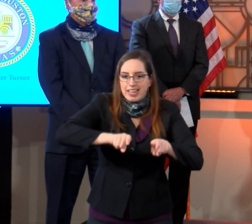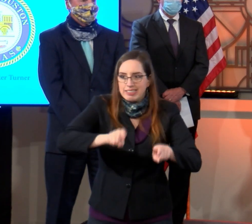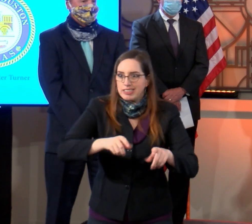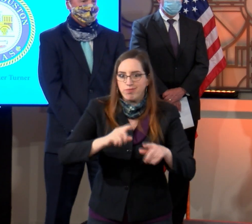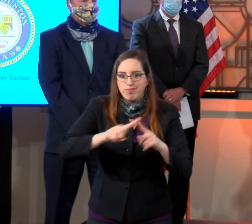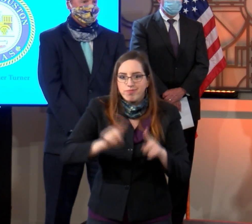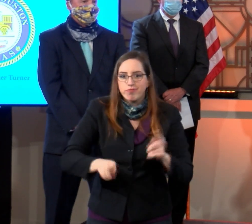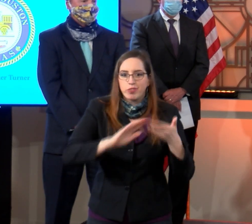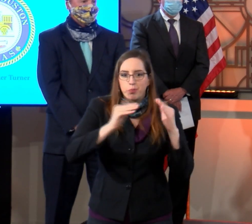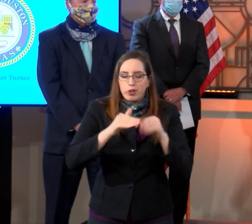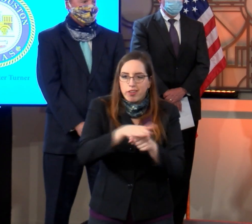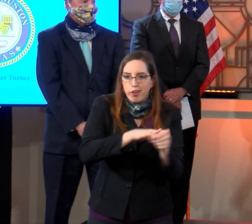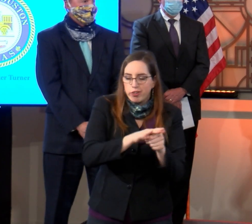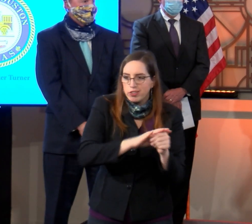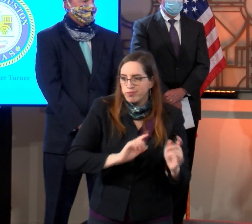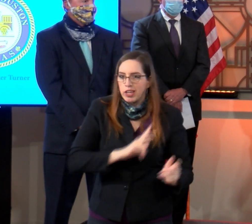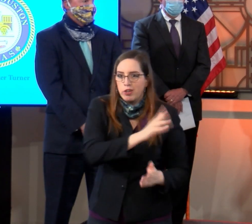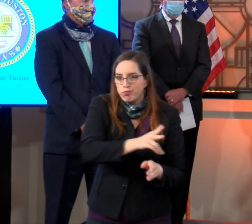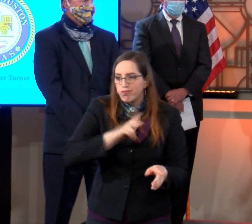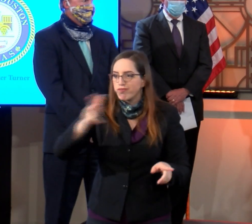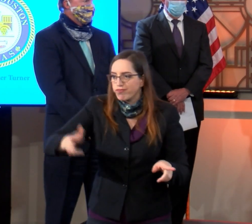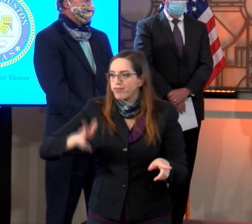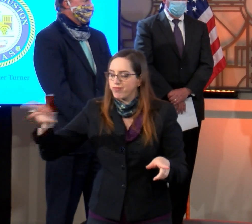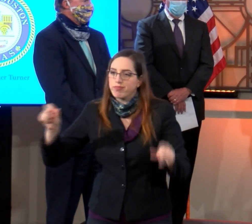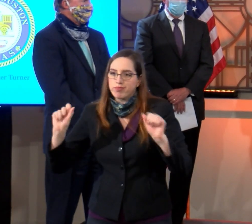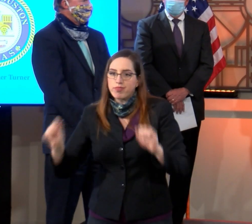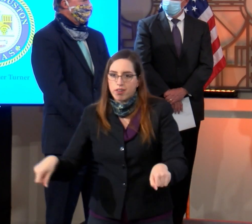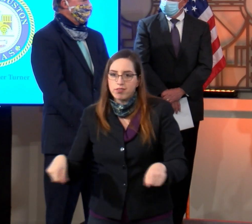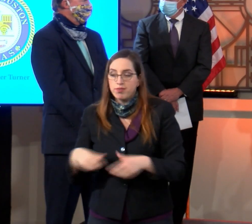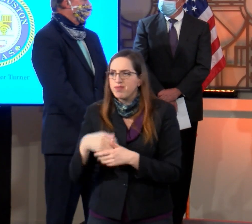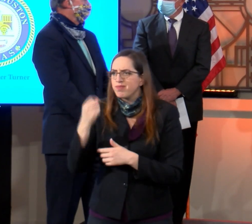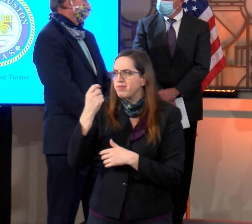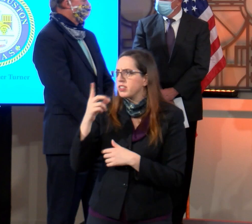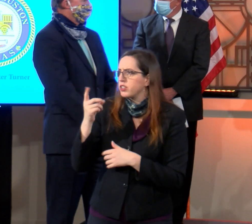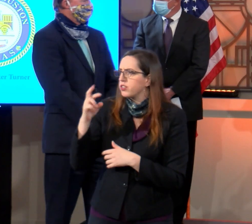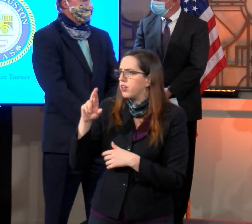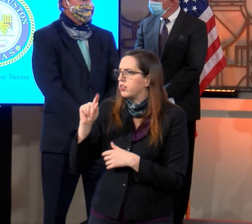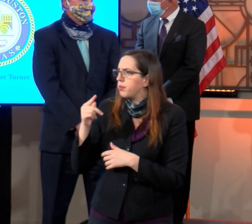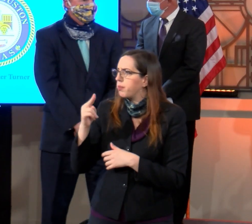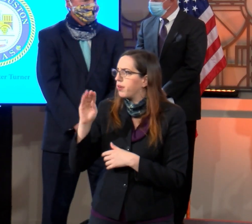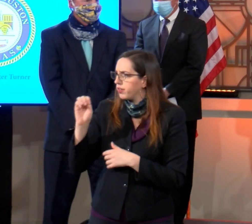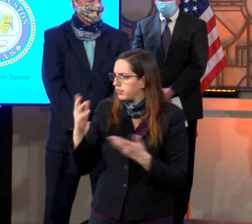organizations. I see Dr. Purse. Is Director Williams here?